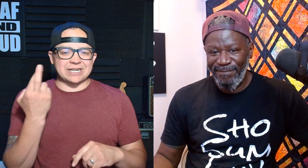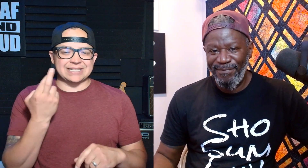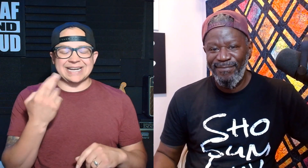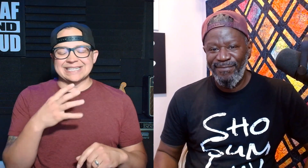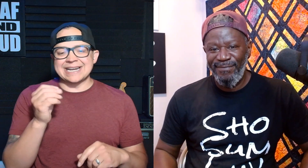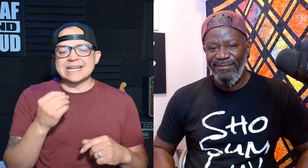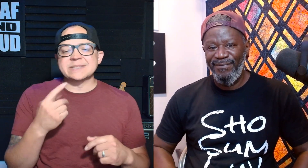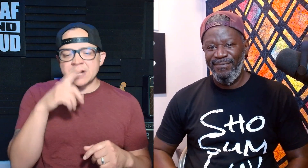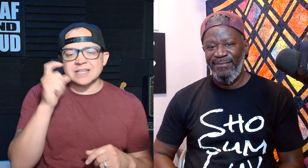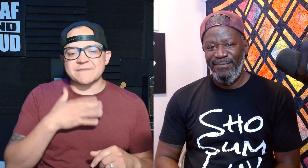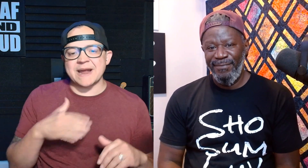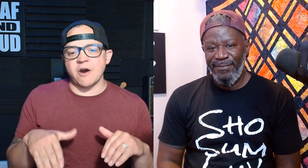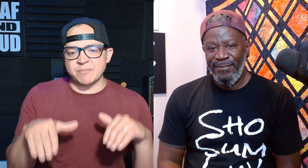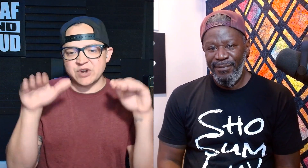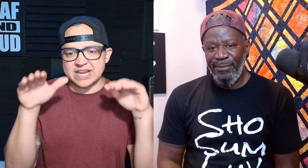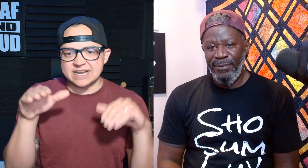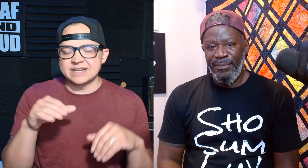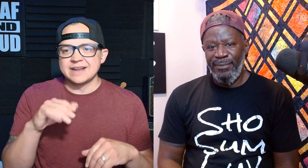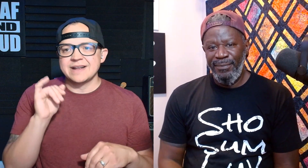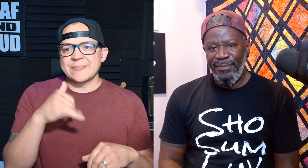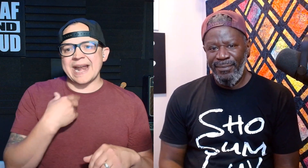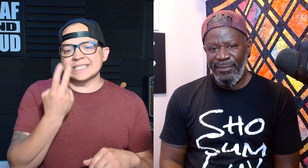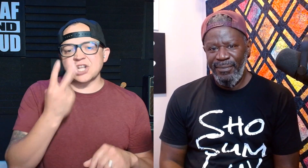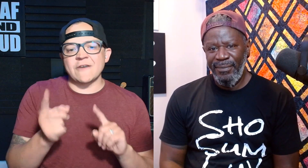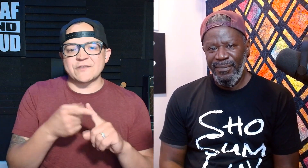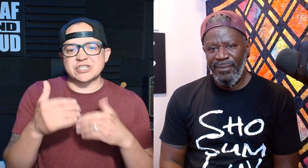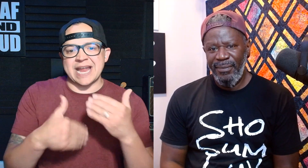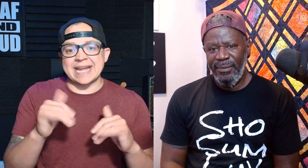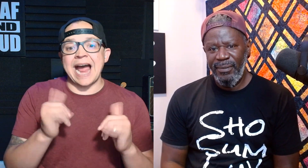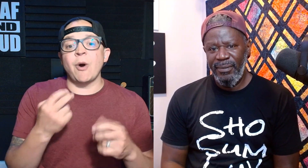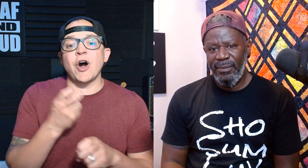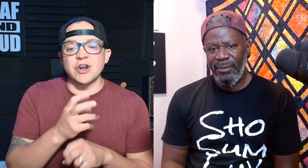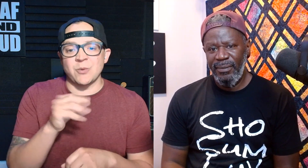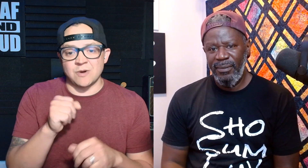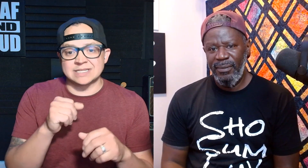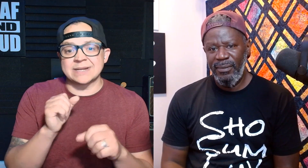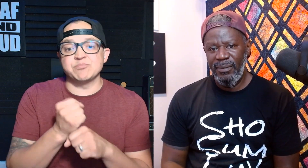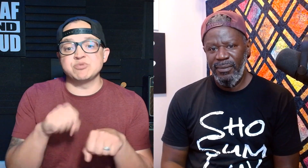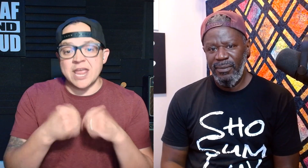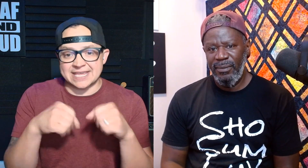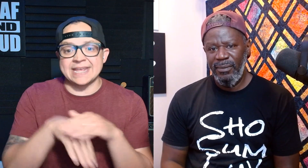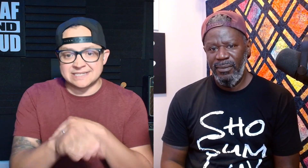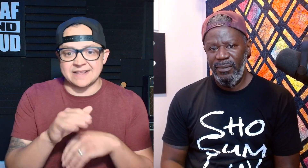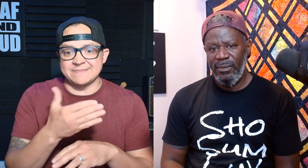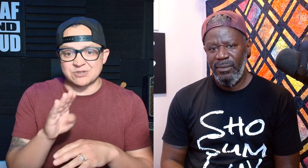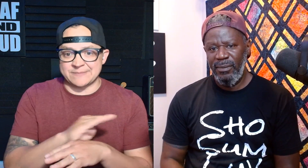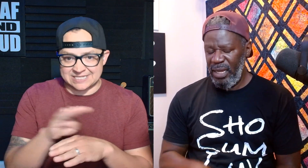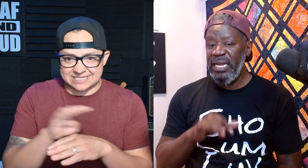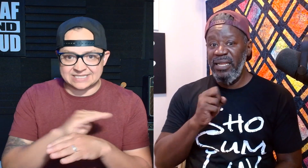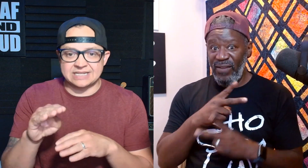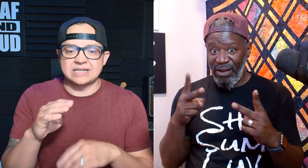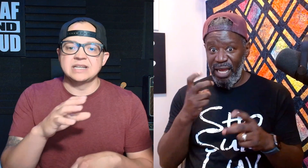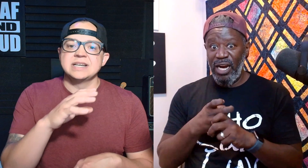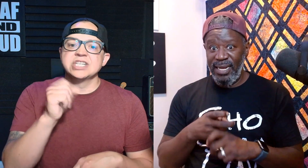to realize, and it's because of my upbringing, that I saw firsthand how hard it was to break into the music